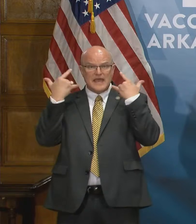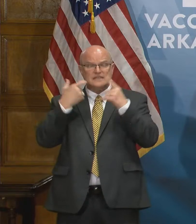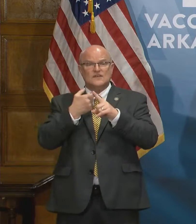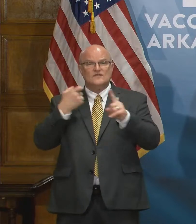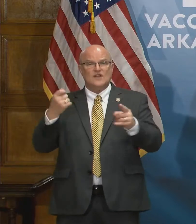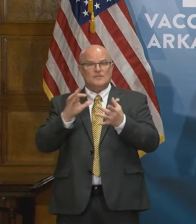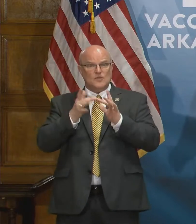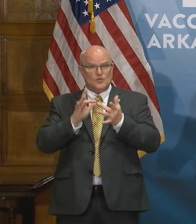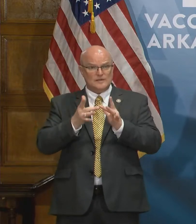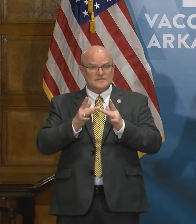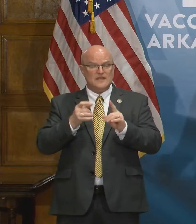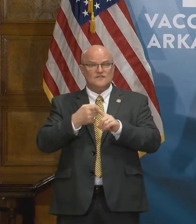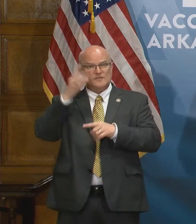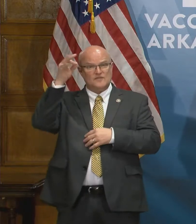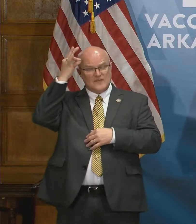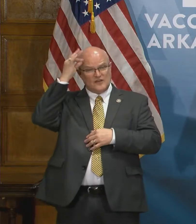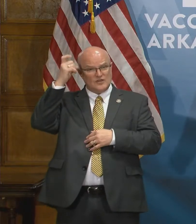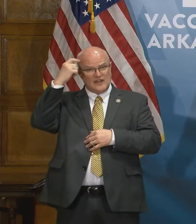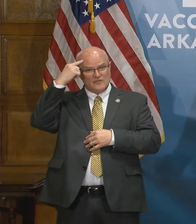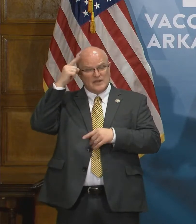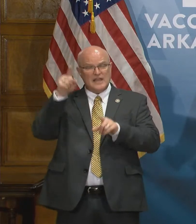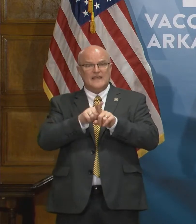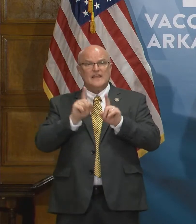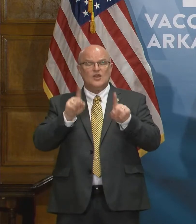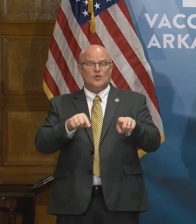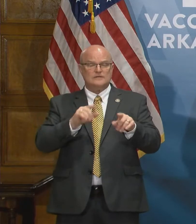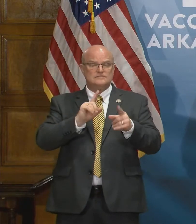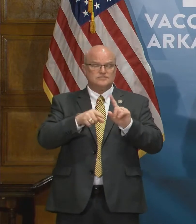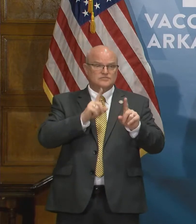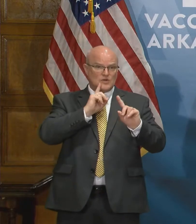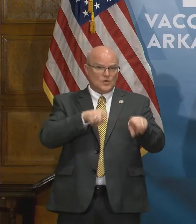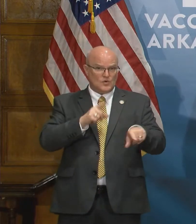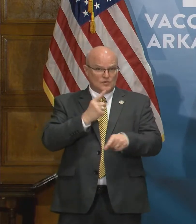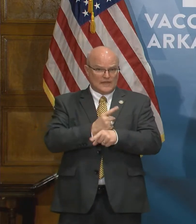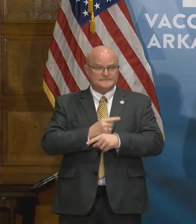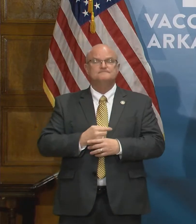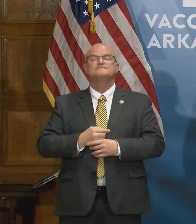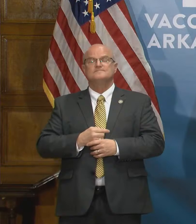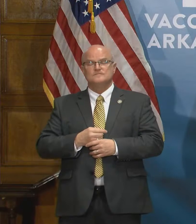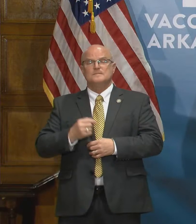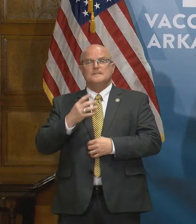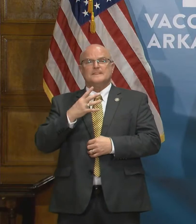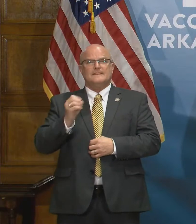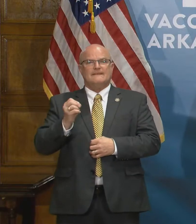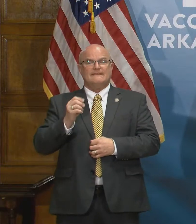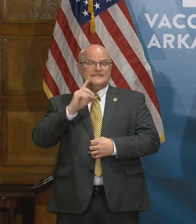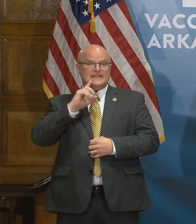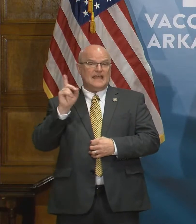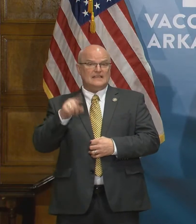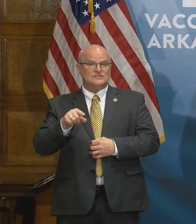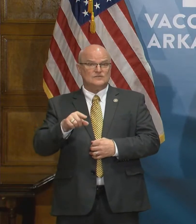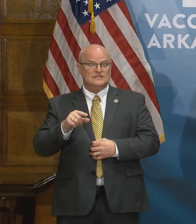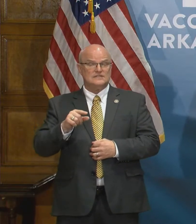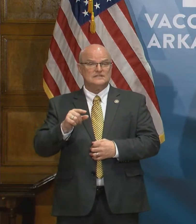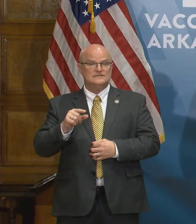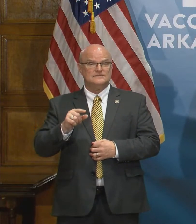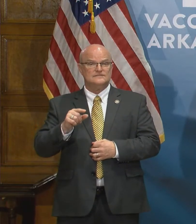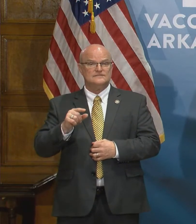from the website, from the federal government, as they go on the website and order that. The answer is